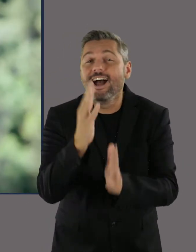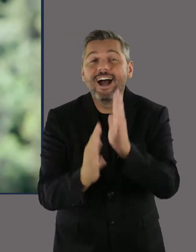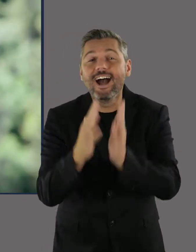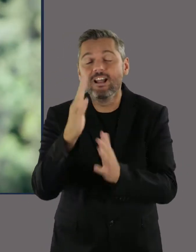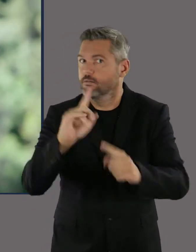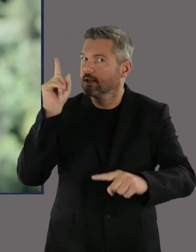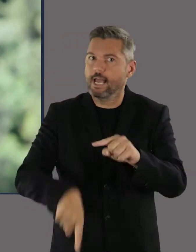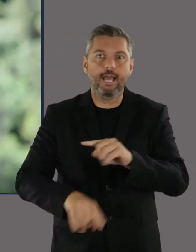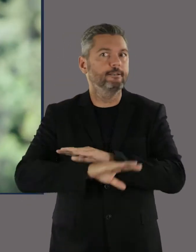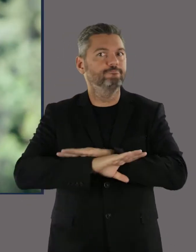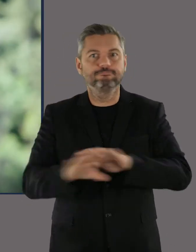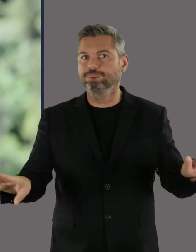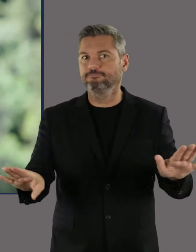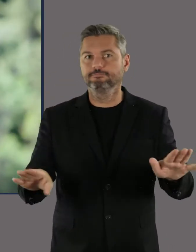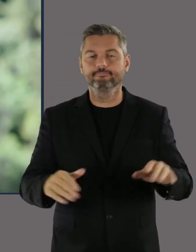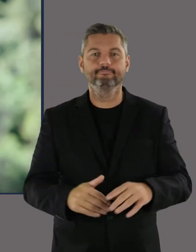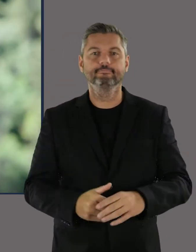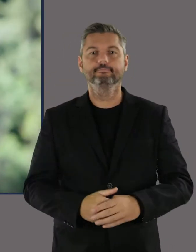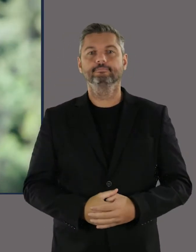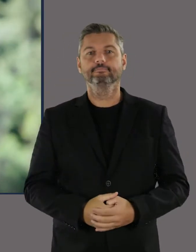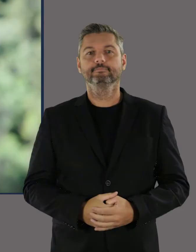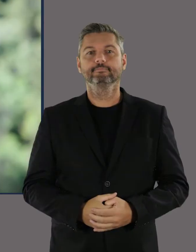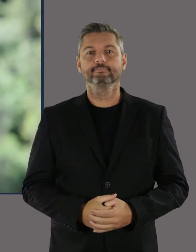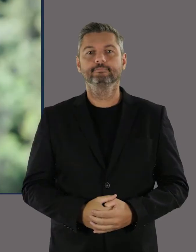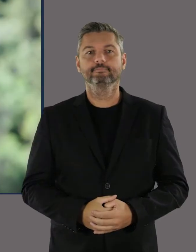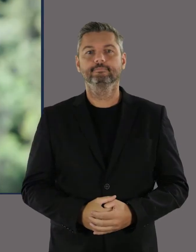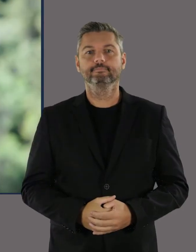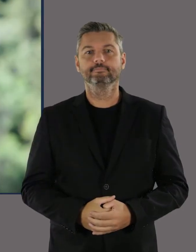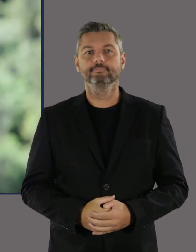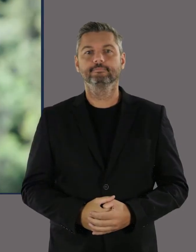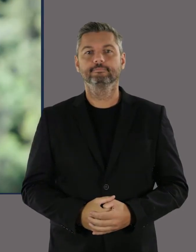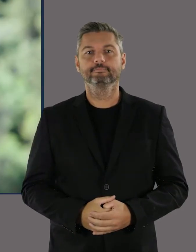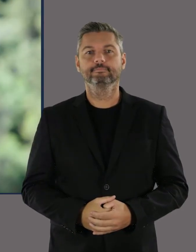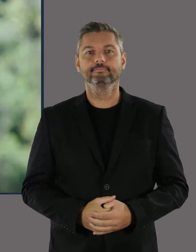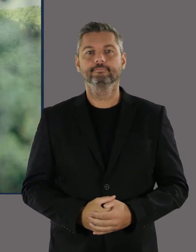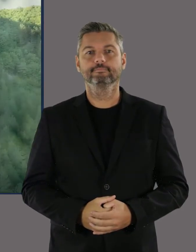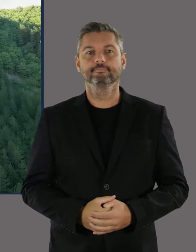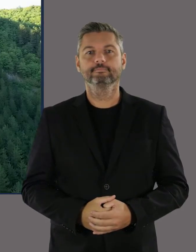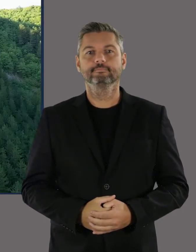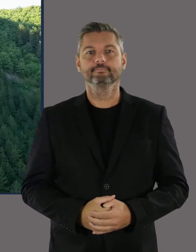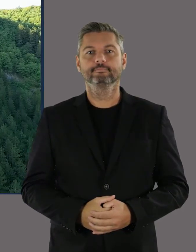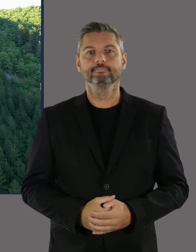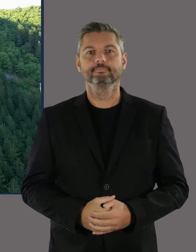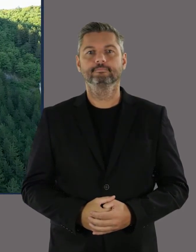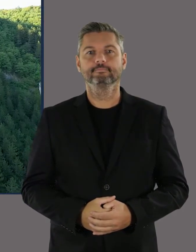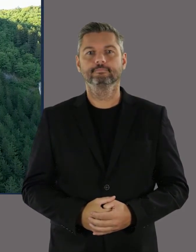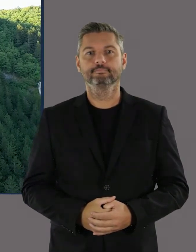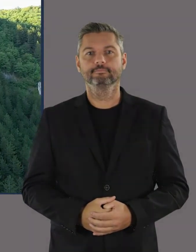October 31st, do not light a fire for any reason whatsoever.